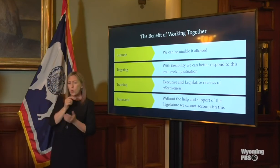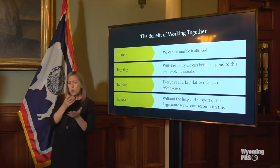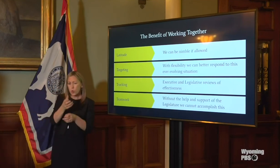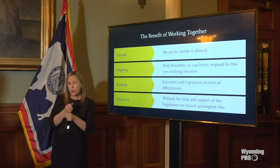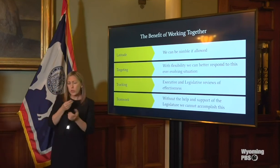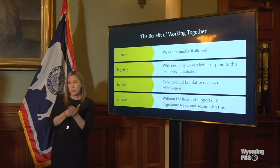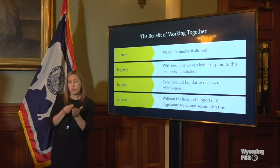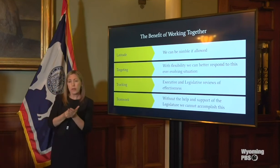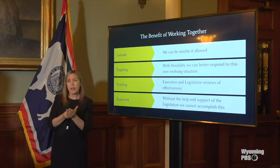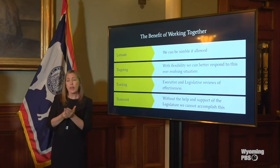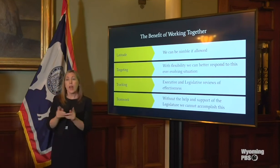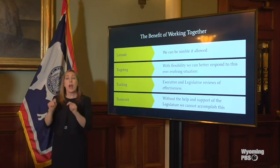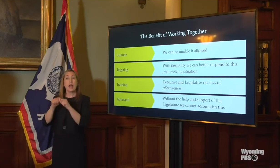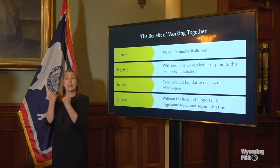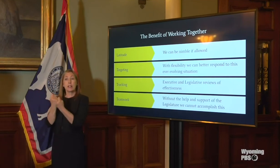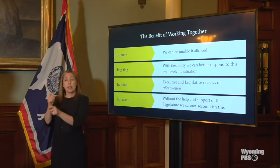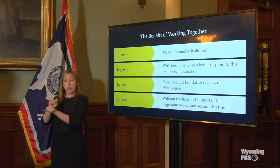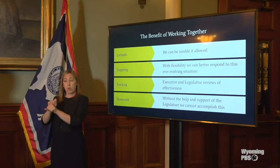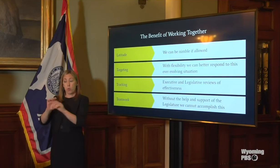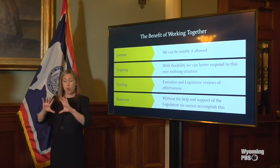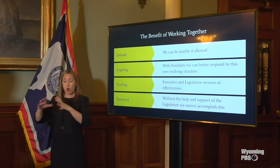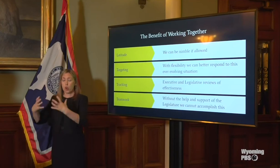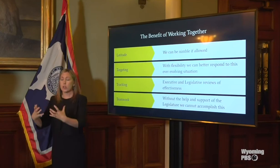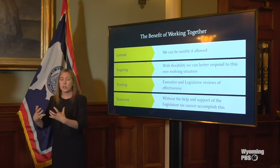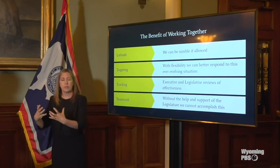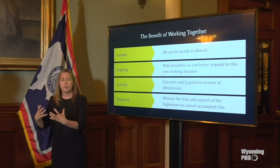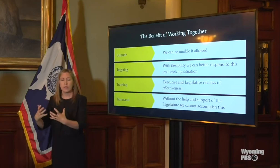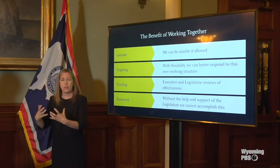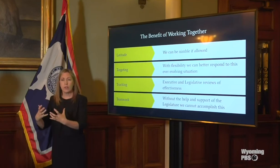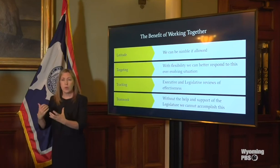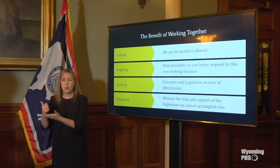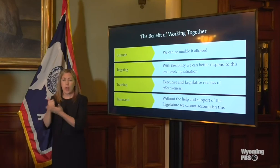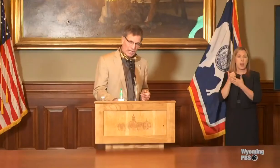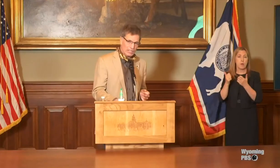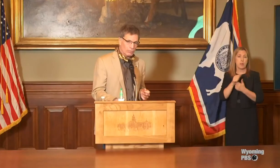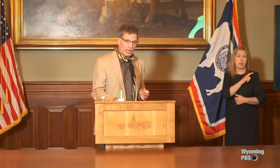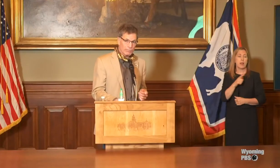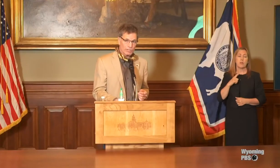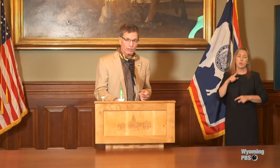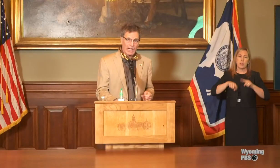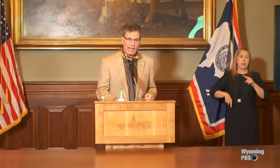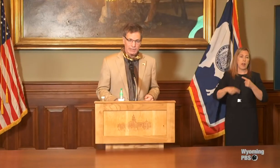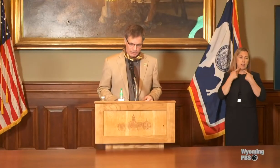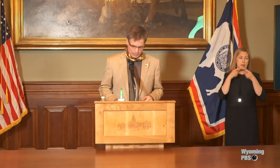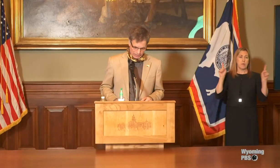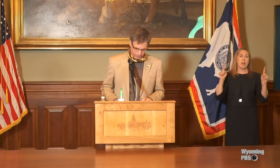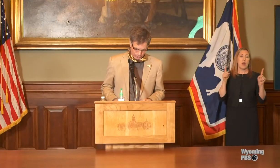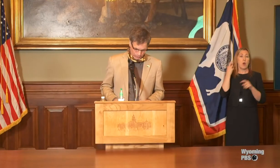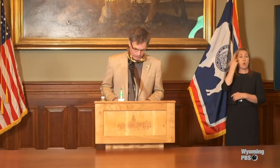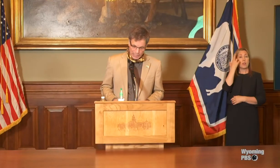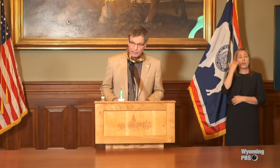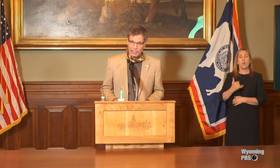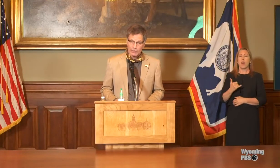without the help and support of the legislature, we cannot accomplish this. And that is why I'm so glad to live in the state I